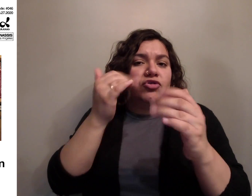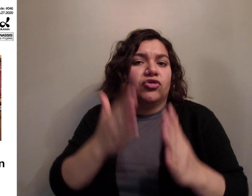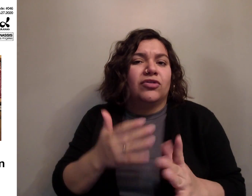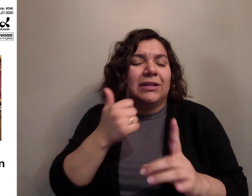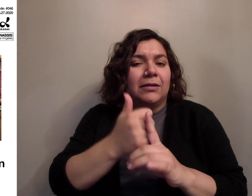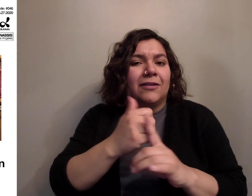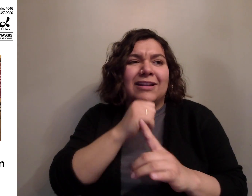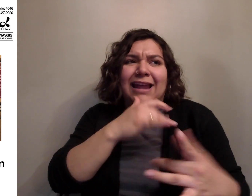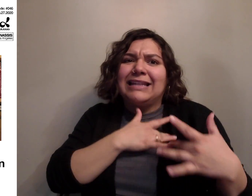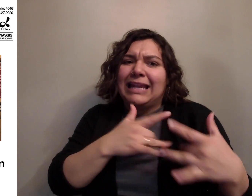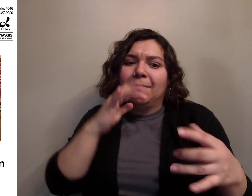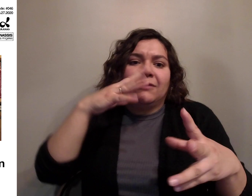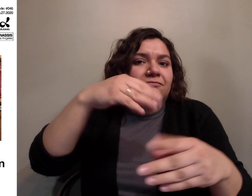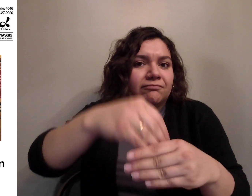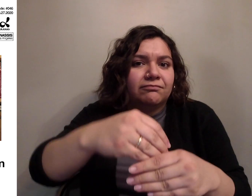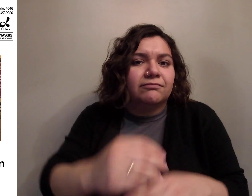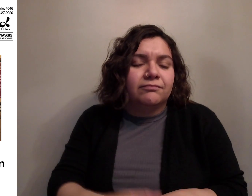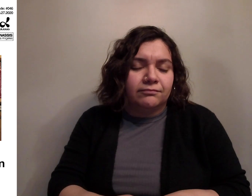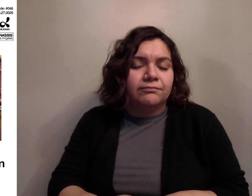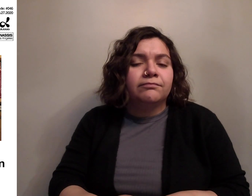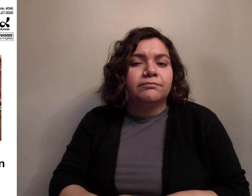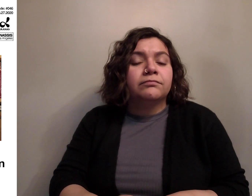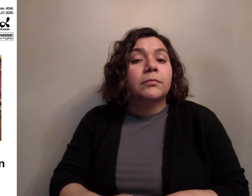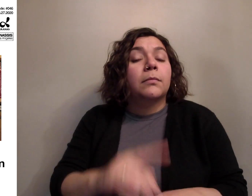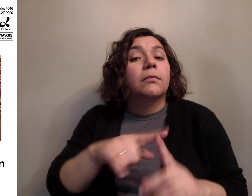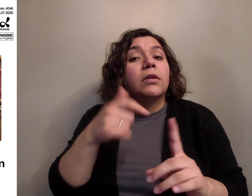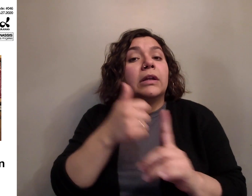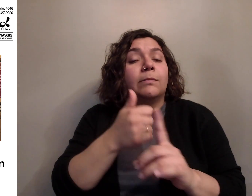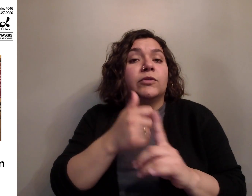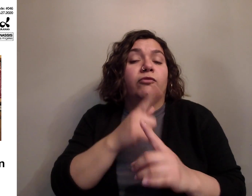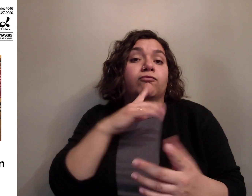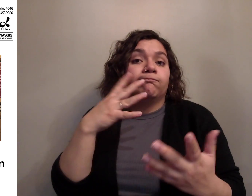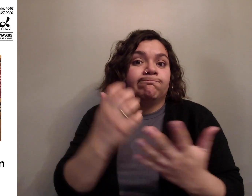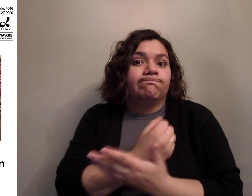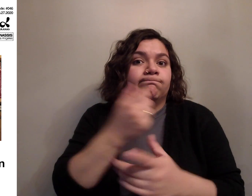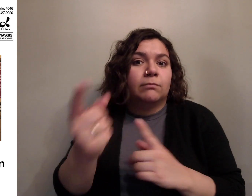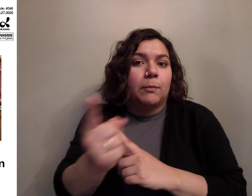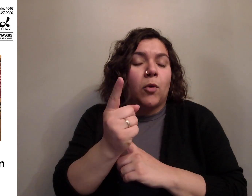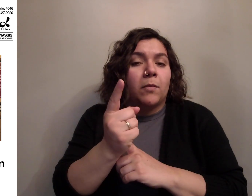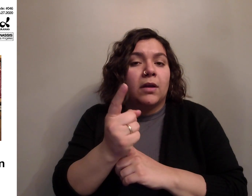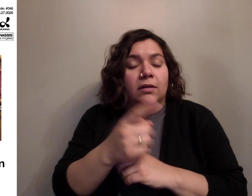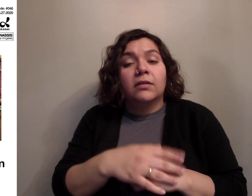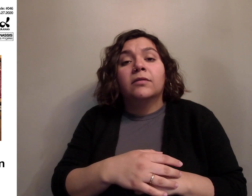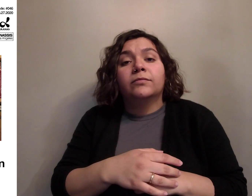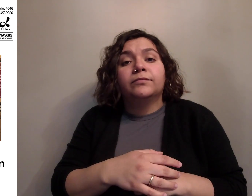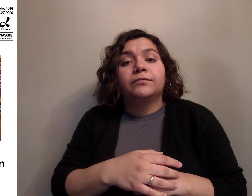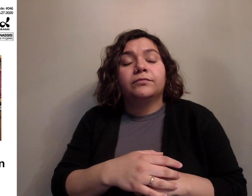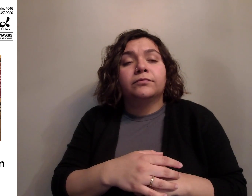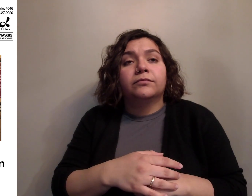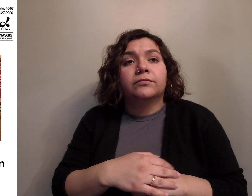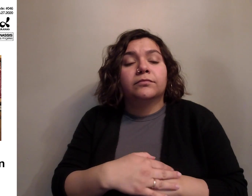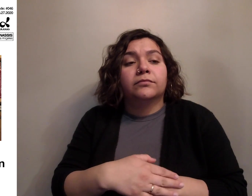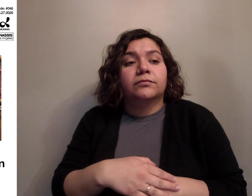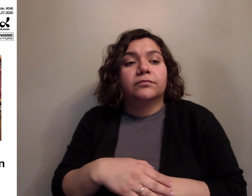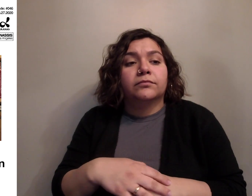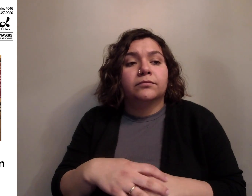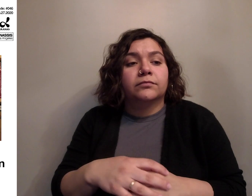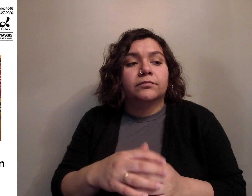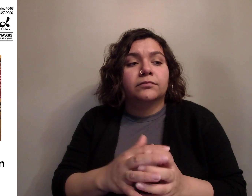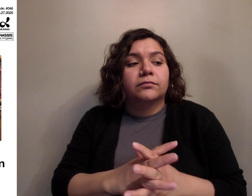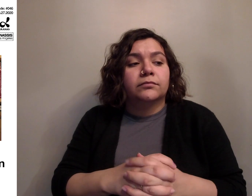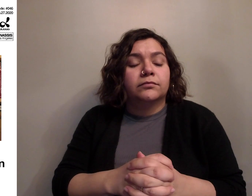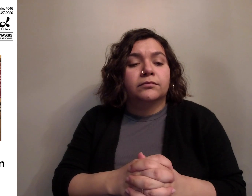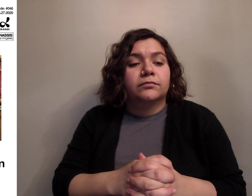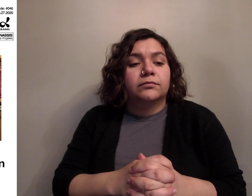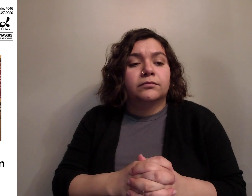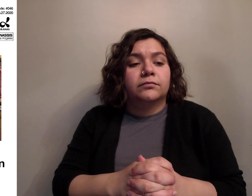who often are not quite so alert and engaged, frankly. He seized upon this moment. He saw his own role that he could play